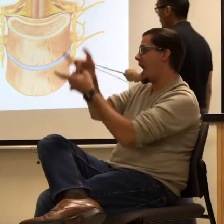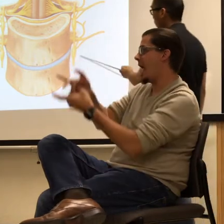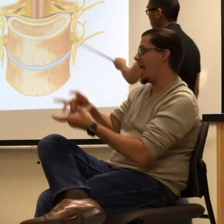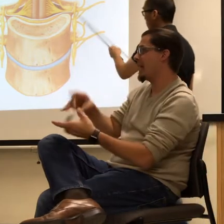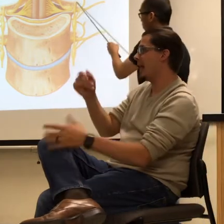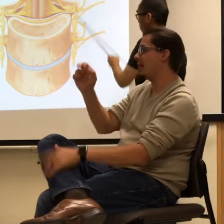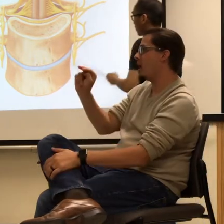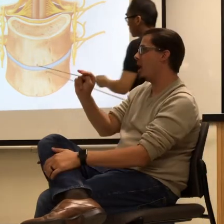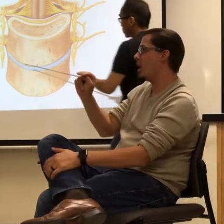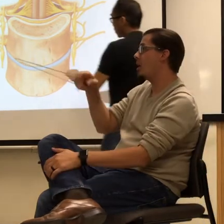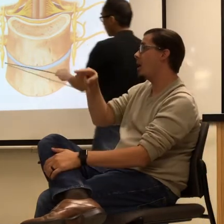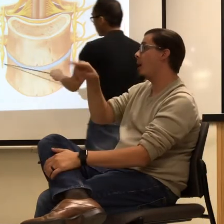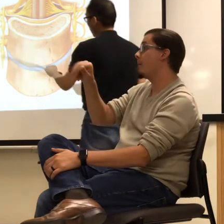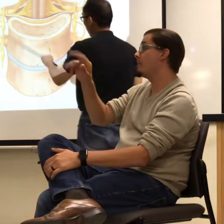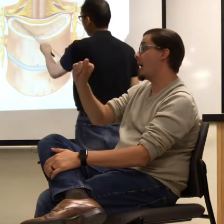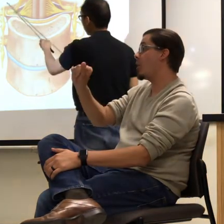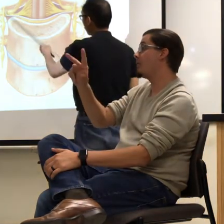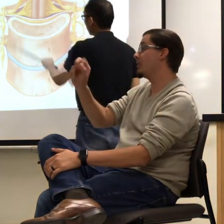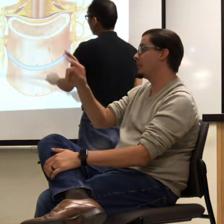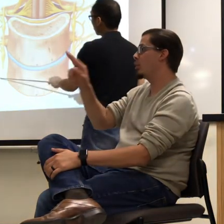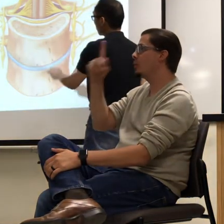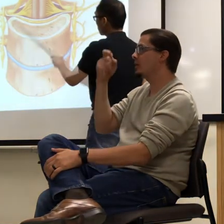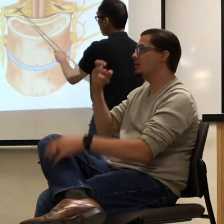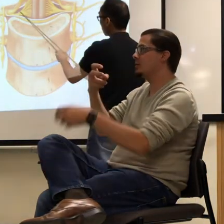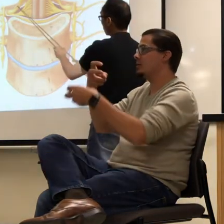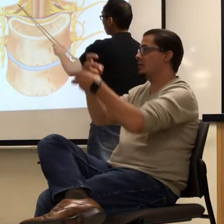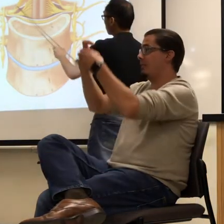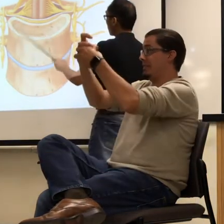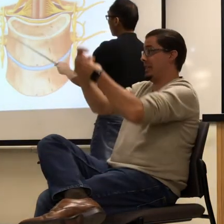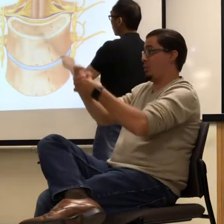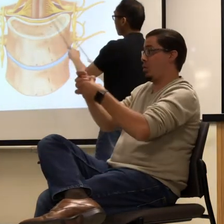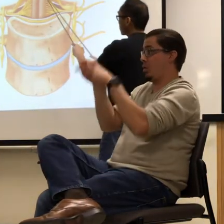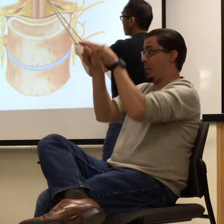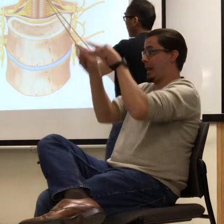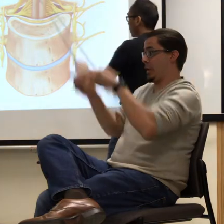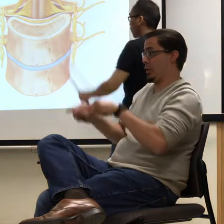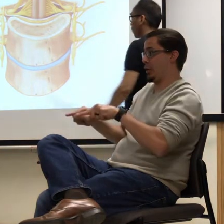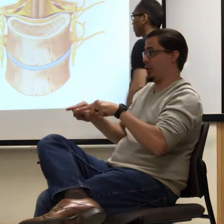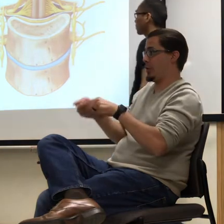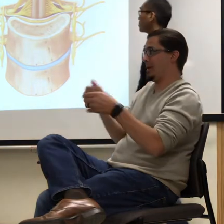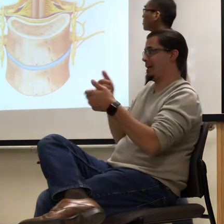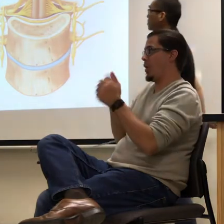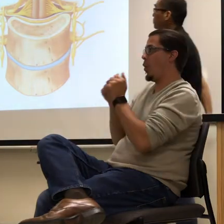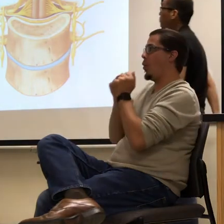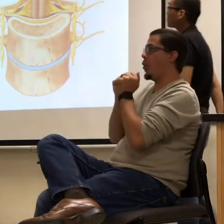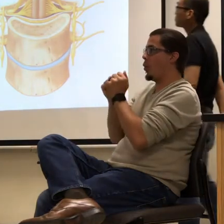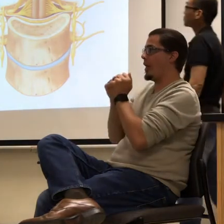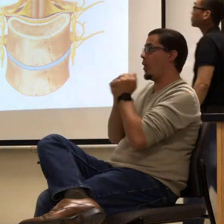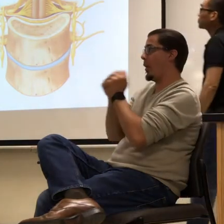they call paravertebral, because they're on either side. You can see the nerve roots in there. There's a spinal cord.